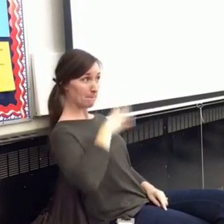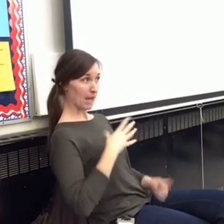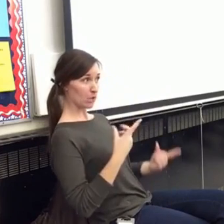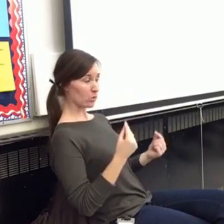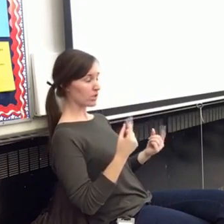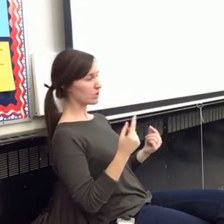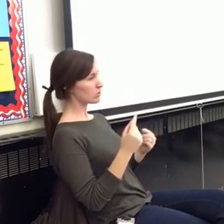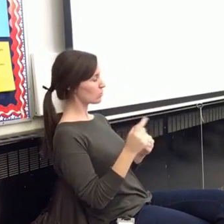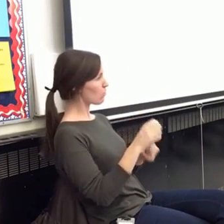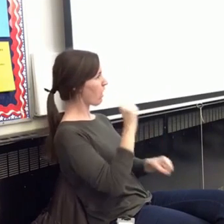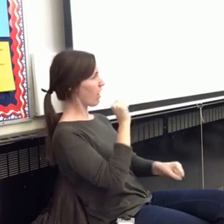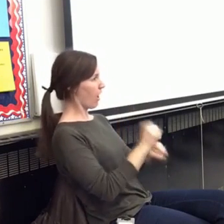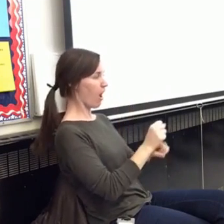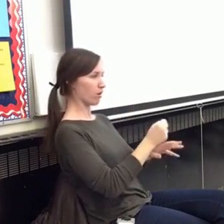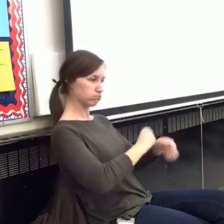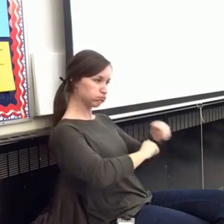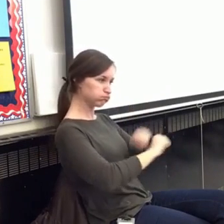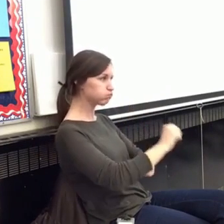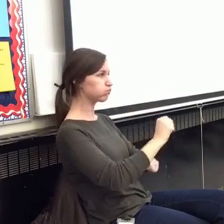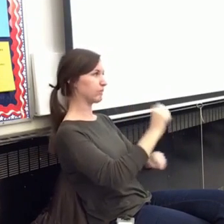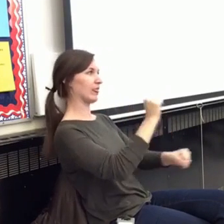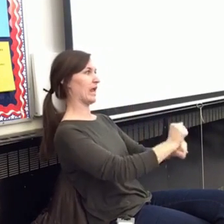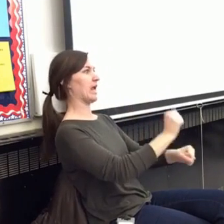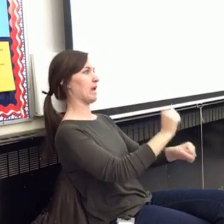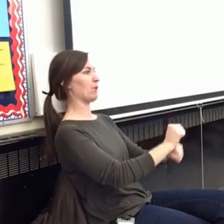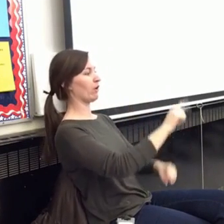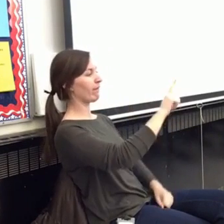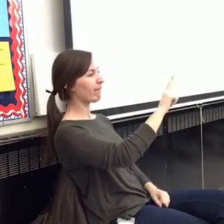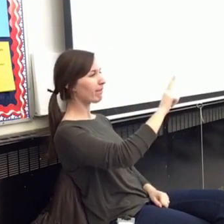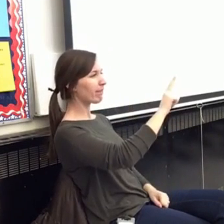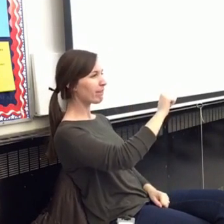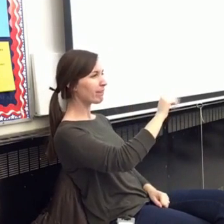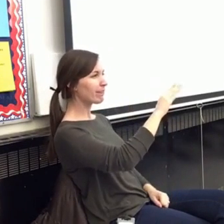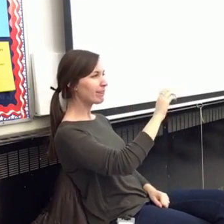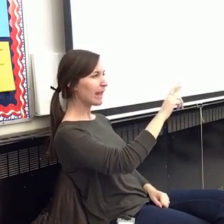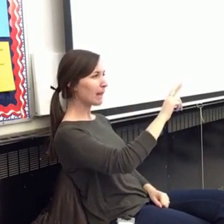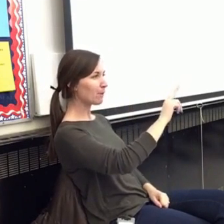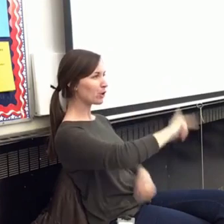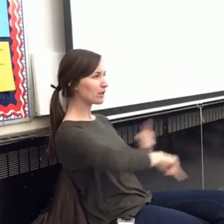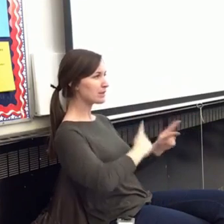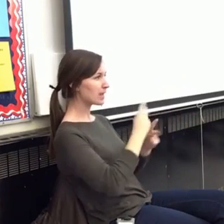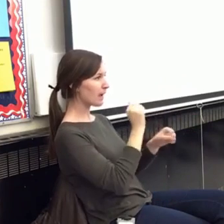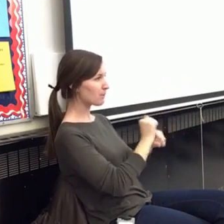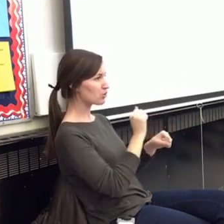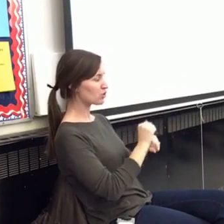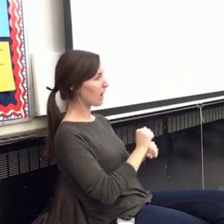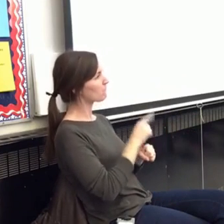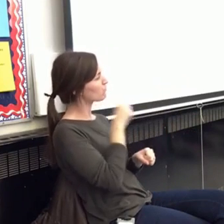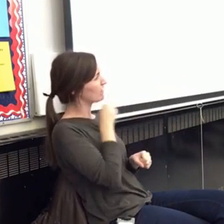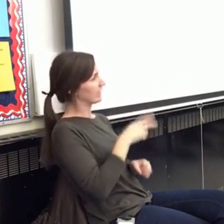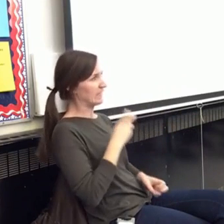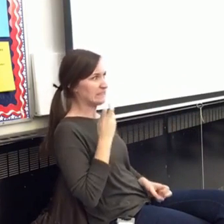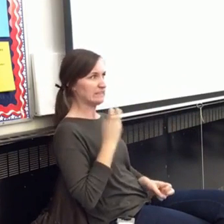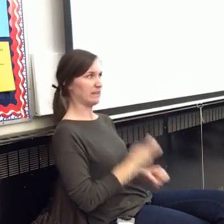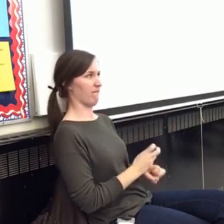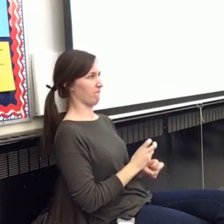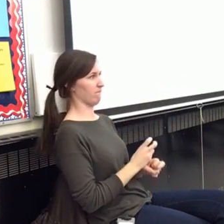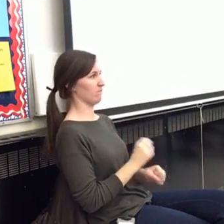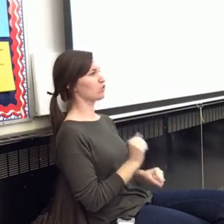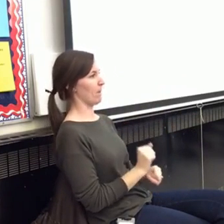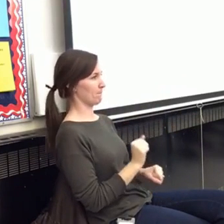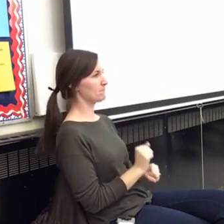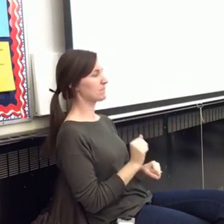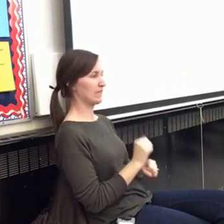going to be hard labor positions. You might want to know that. The men are going to be extremely hard labor positions.